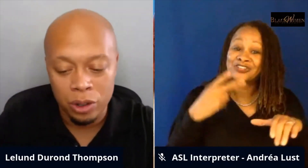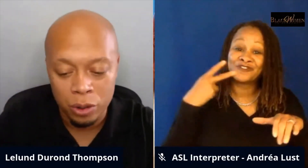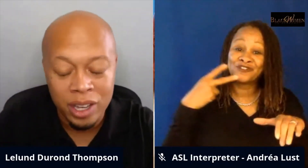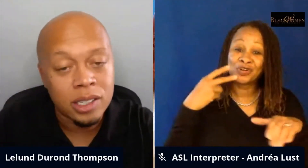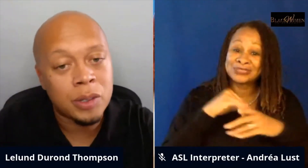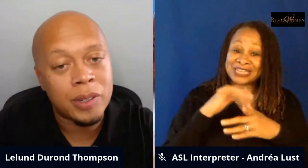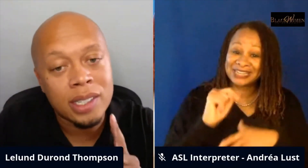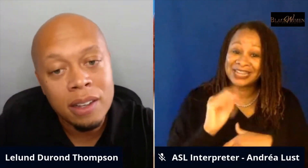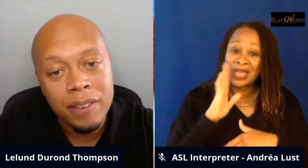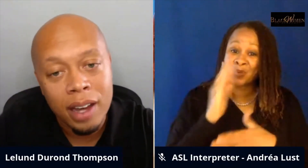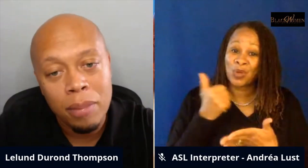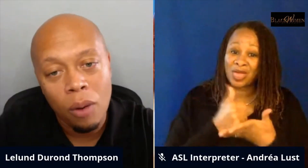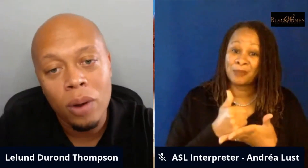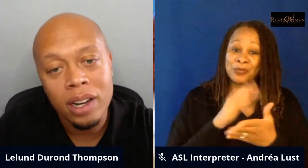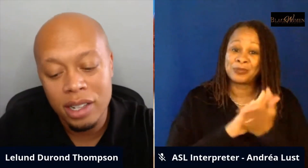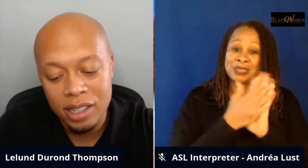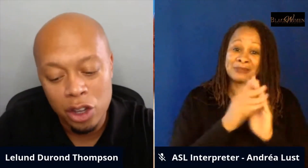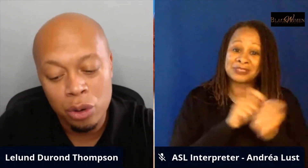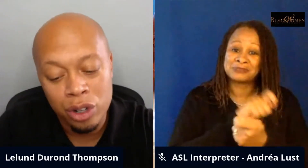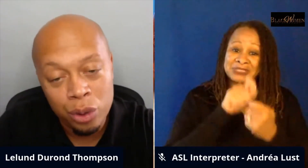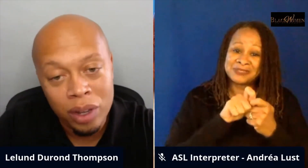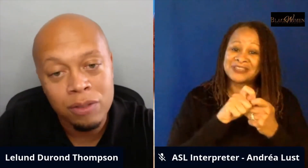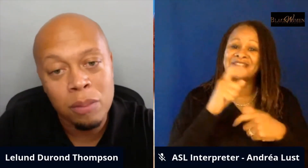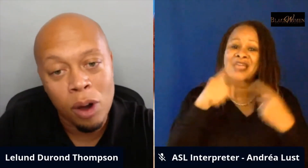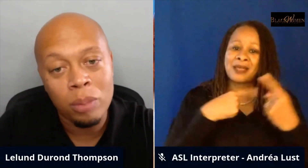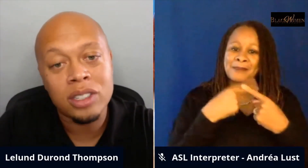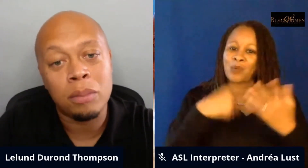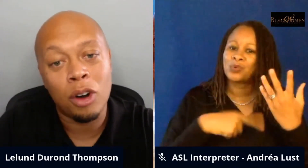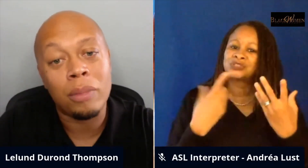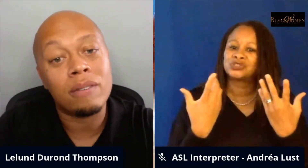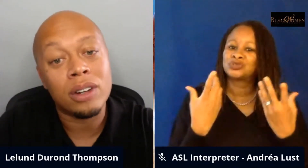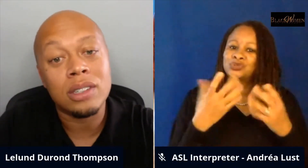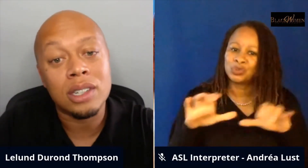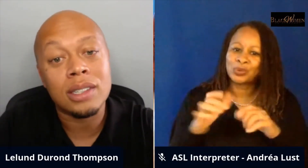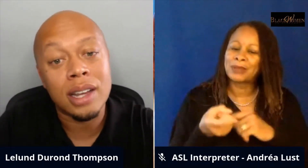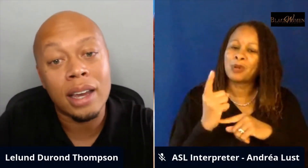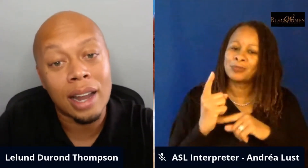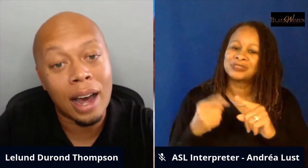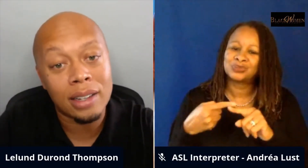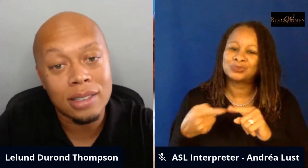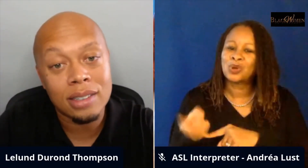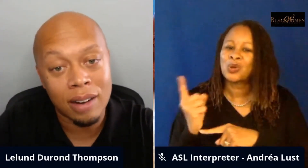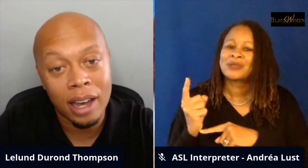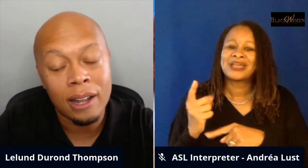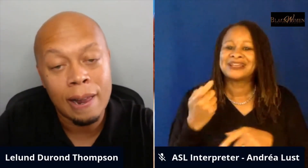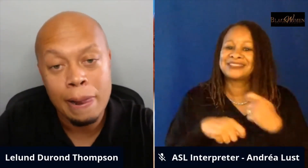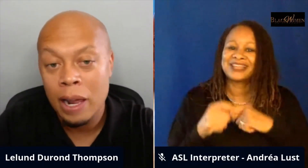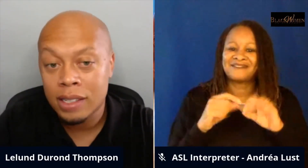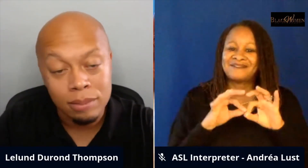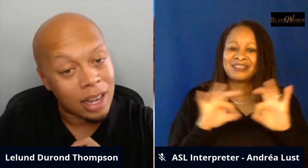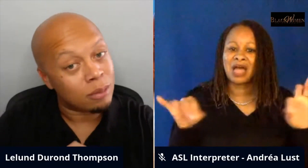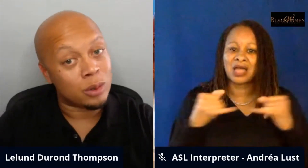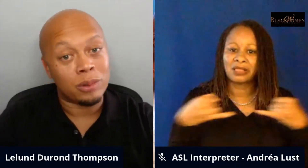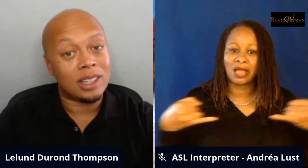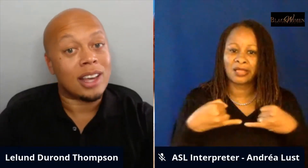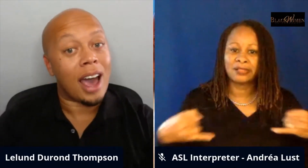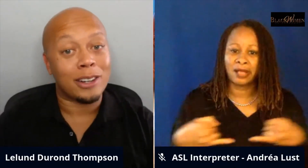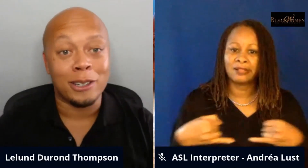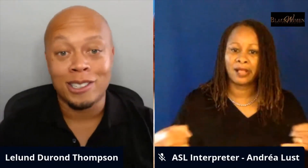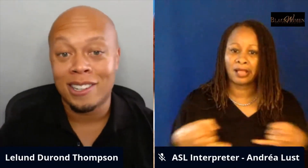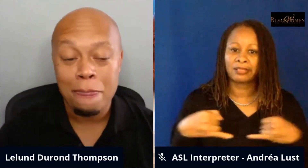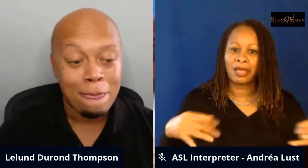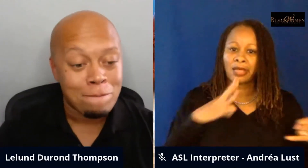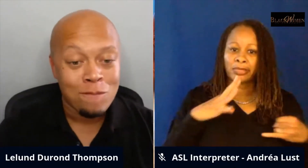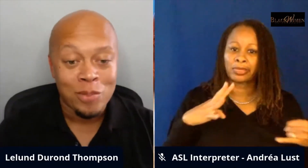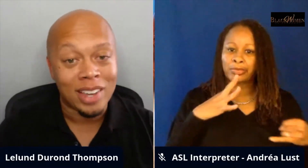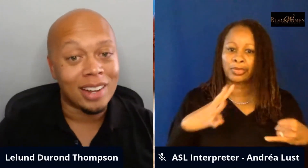help you get specific about what it is that you're doing from moment to moment versus just saying lines, right? Sometimes we as